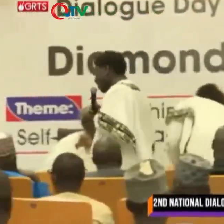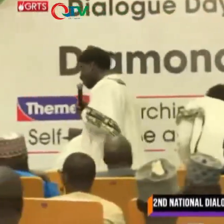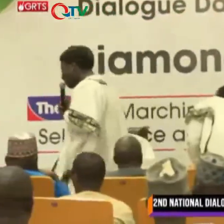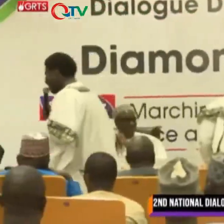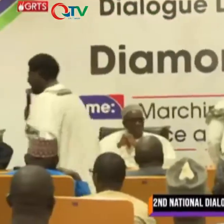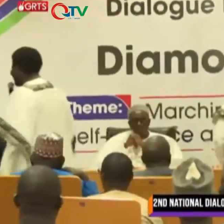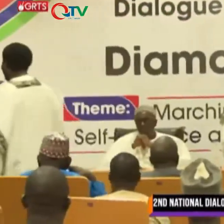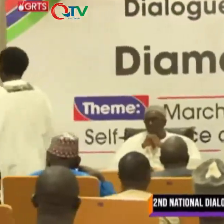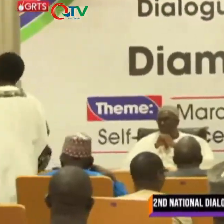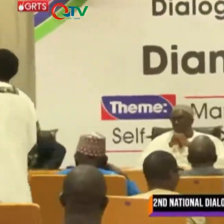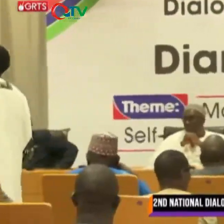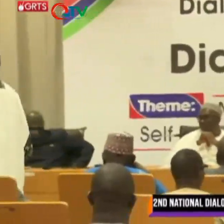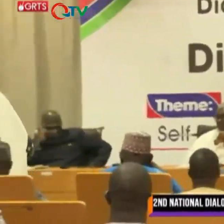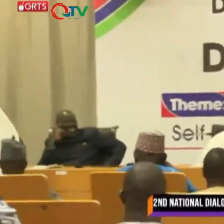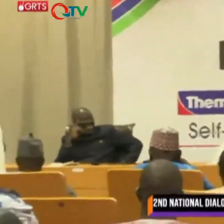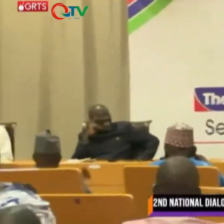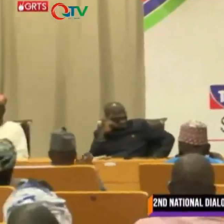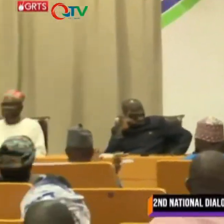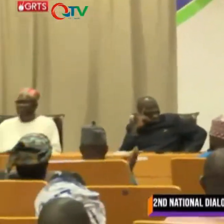ala baraka.